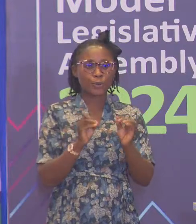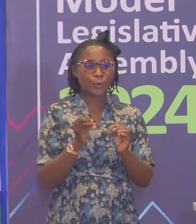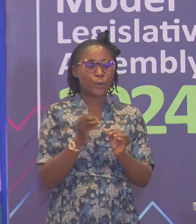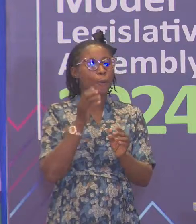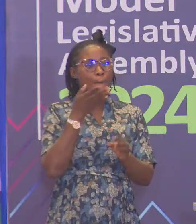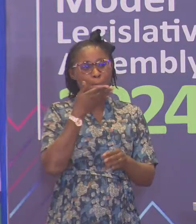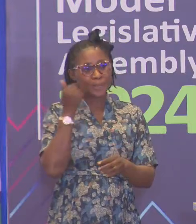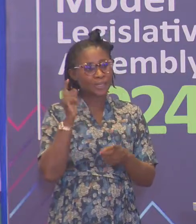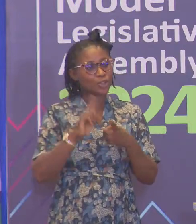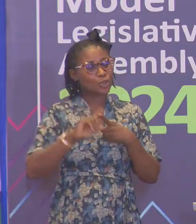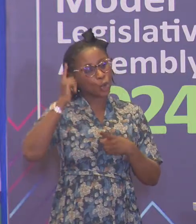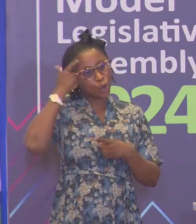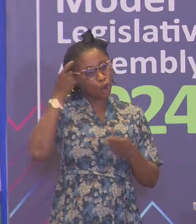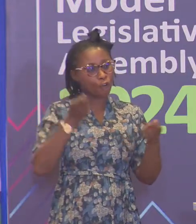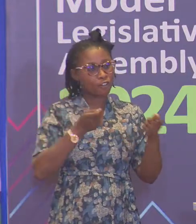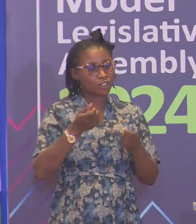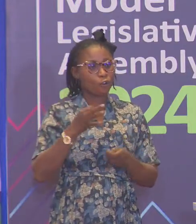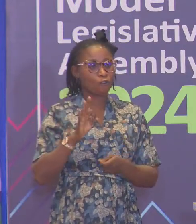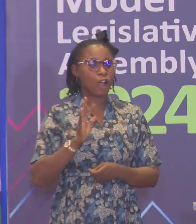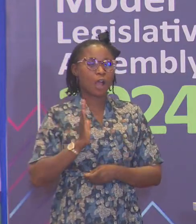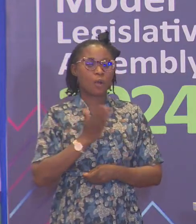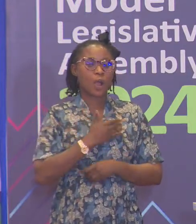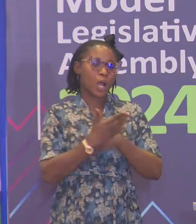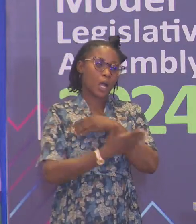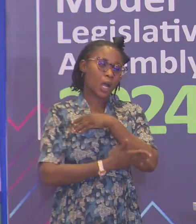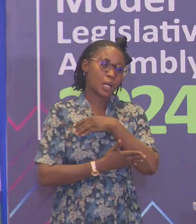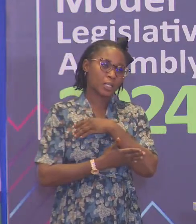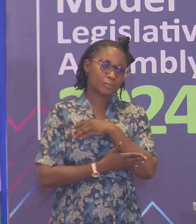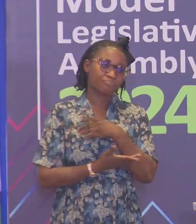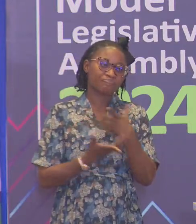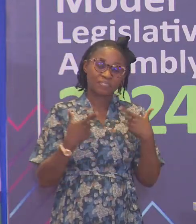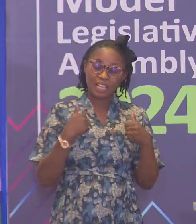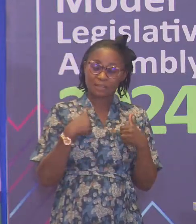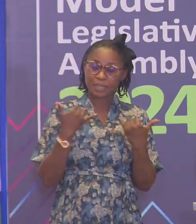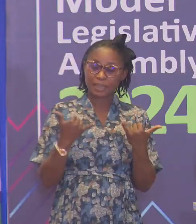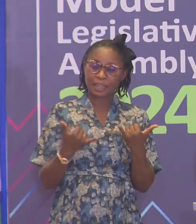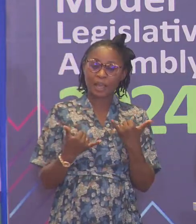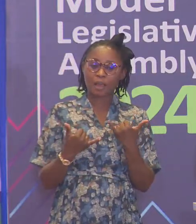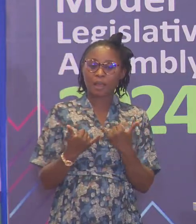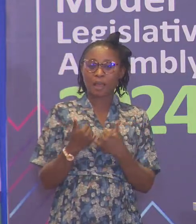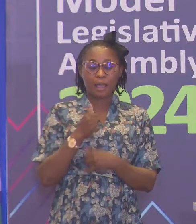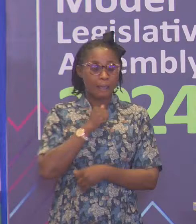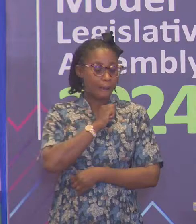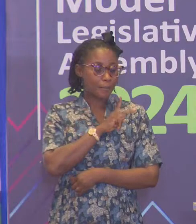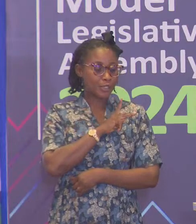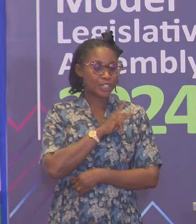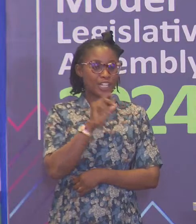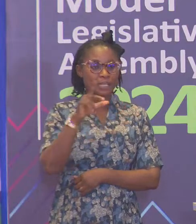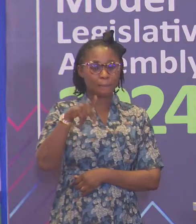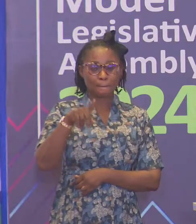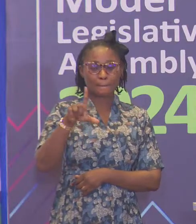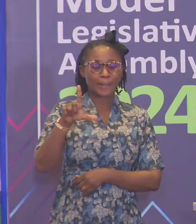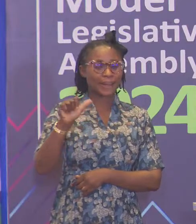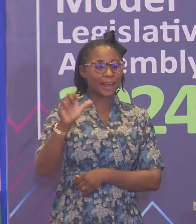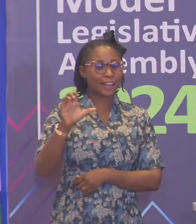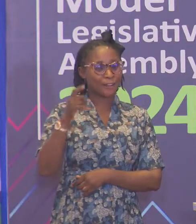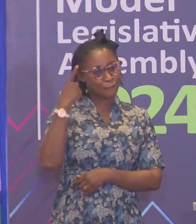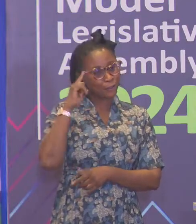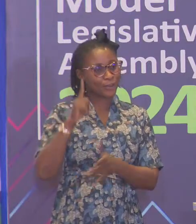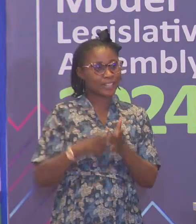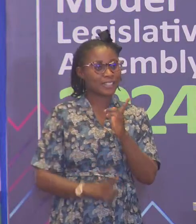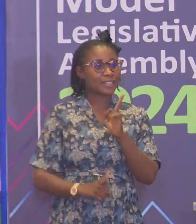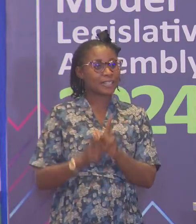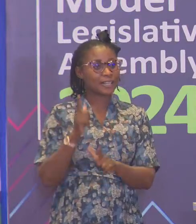the governance of our country. Let me at this juncture commend Plac for this noble cause.